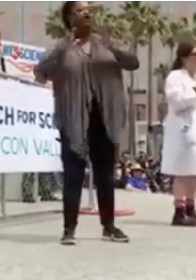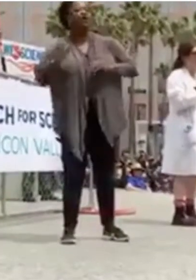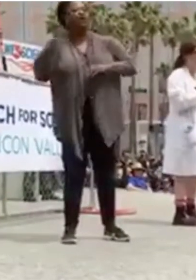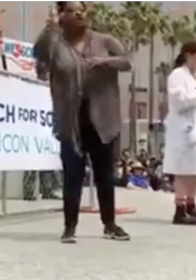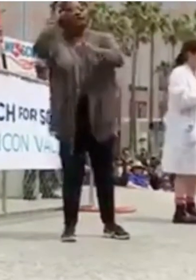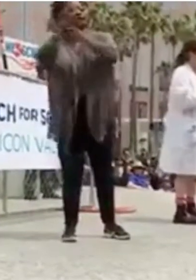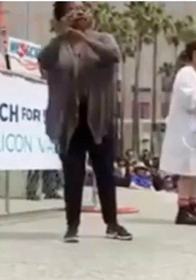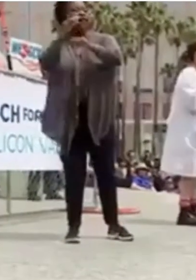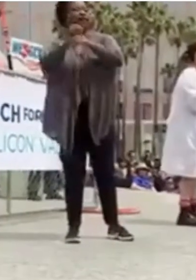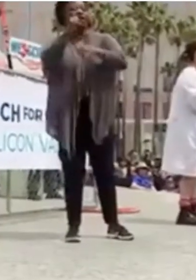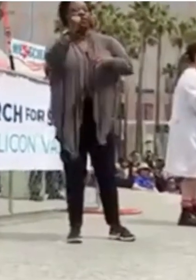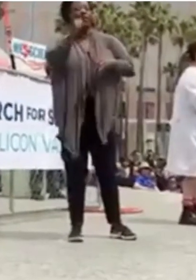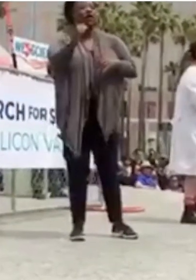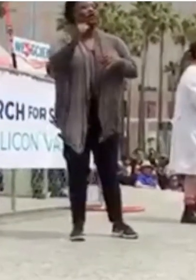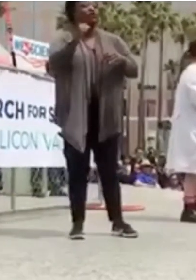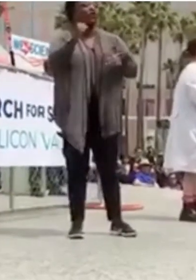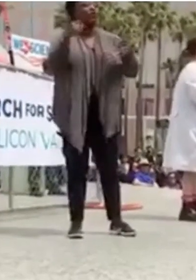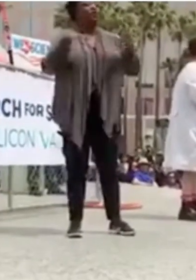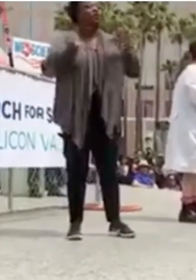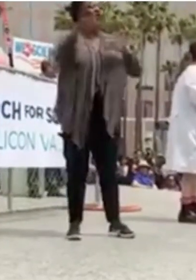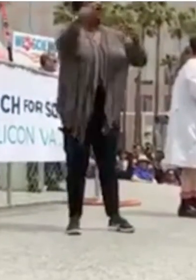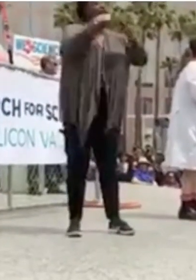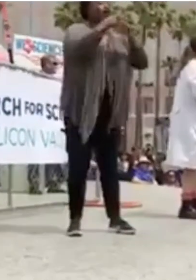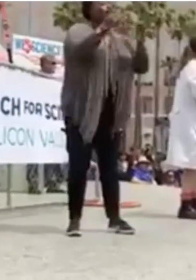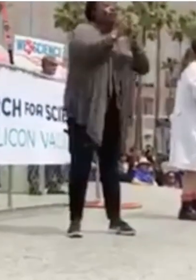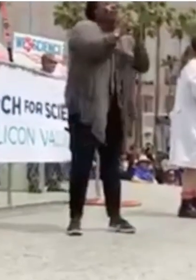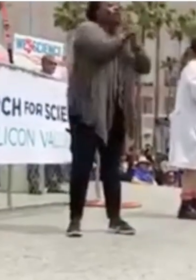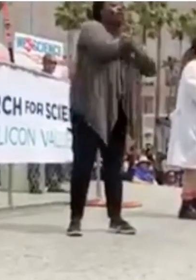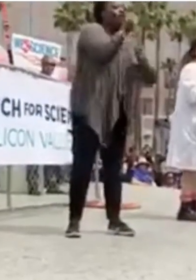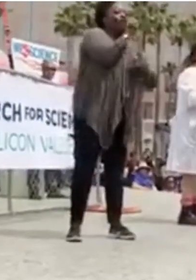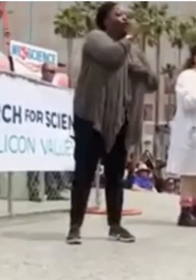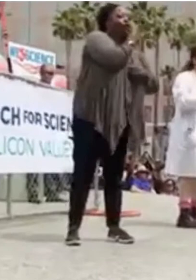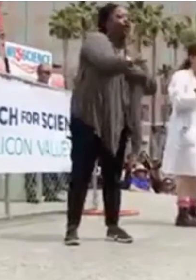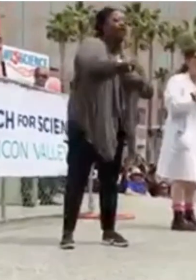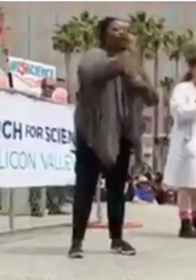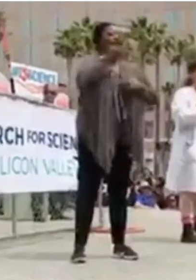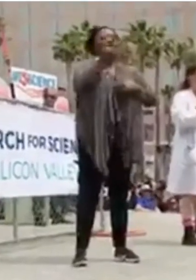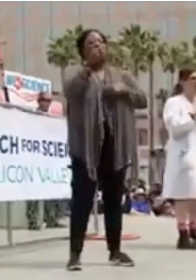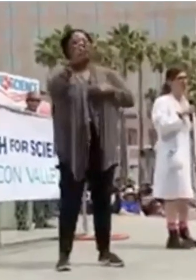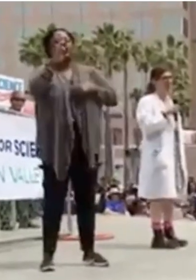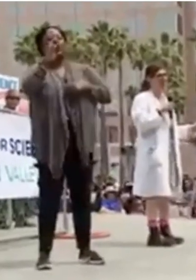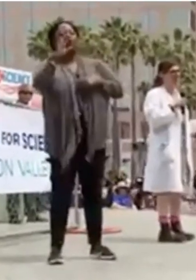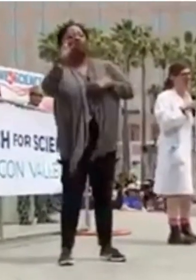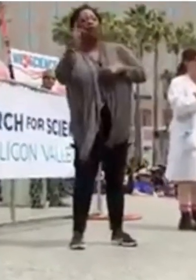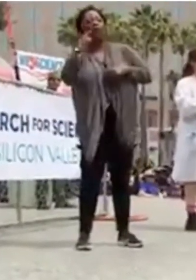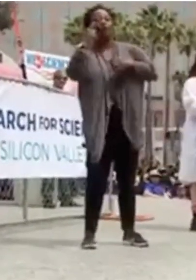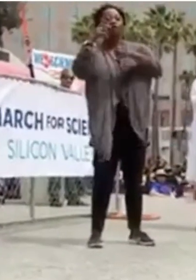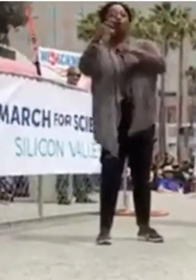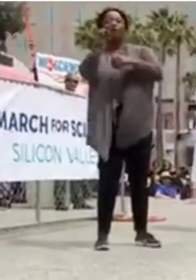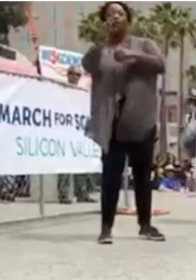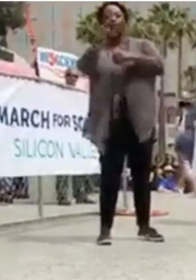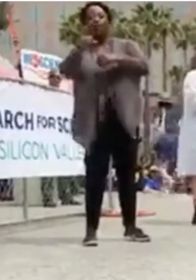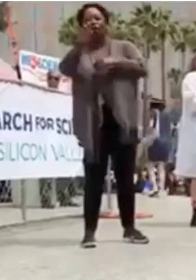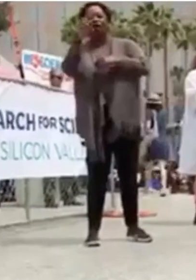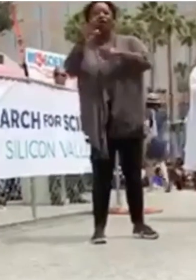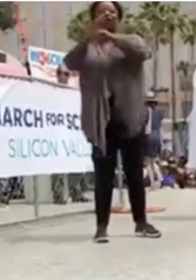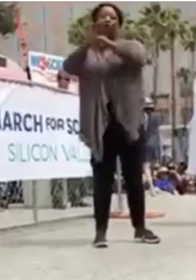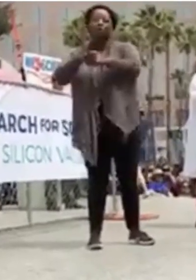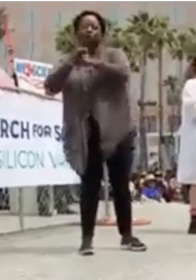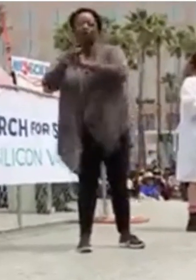do not find conflict between our love for gravity and for torque and for pressure and all of the things that the scientific